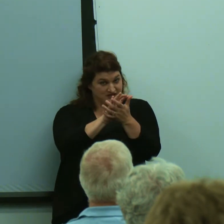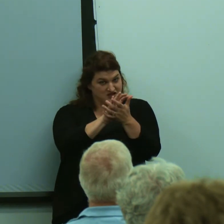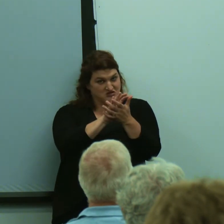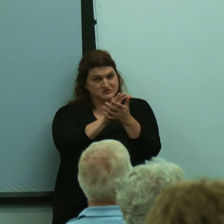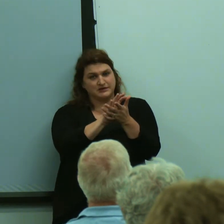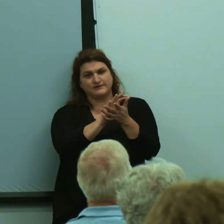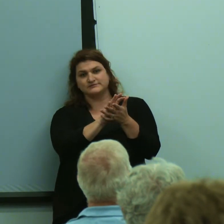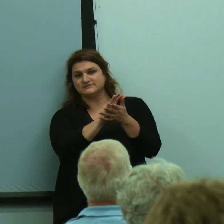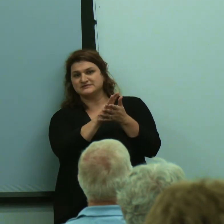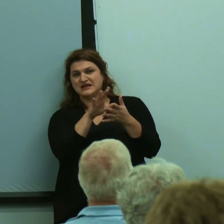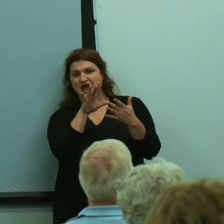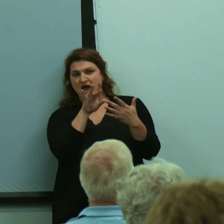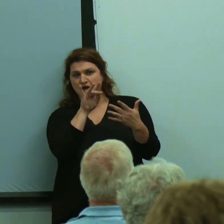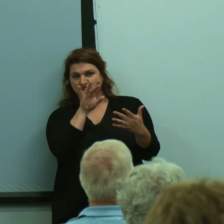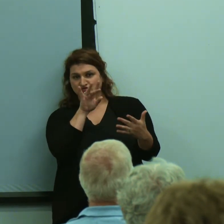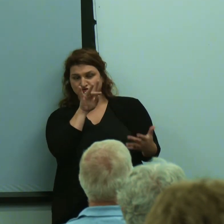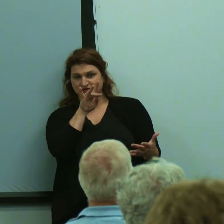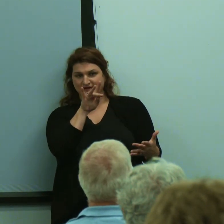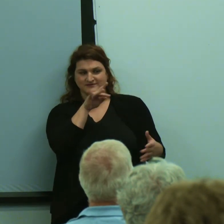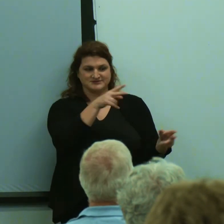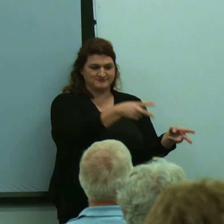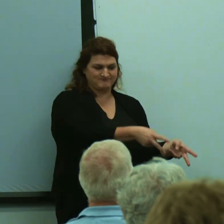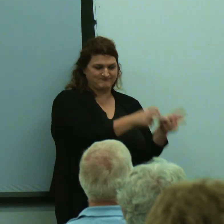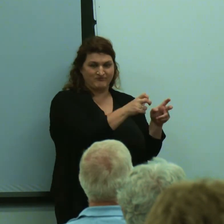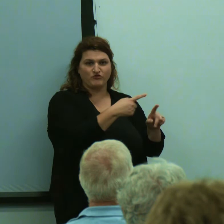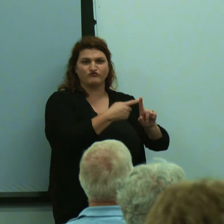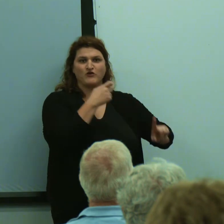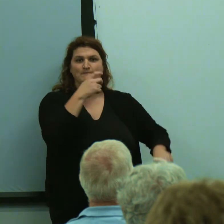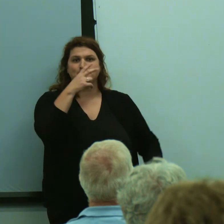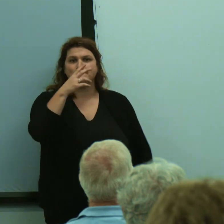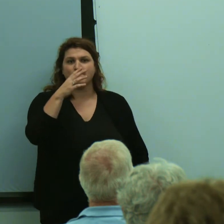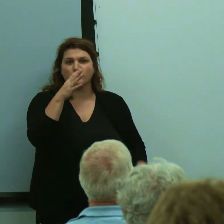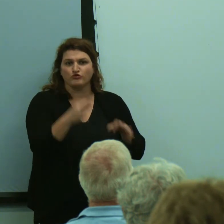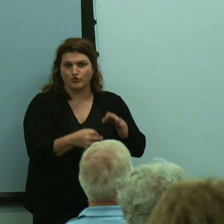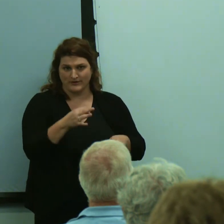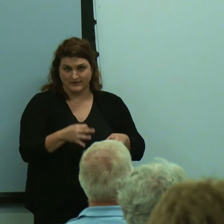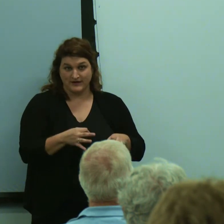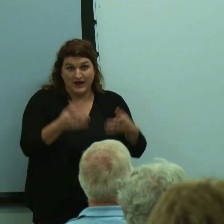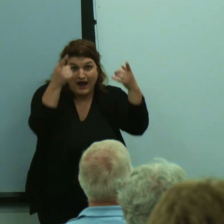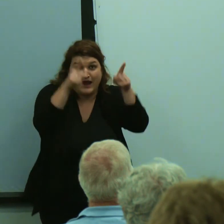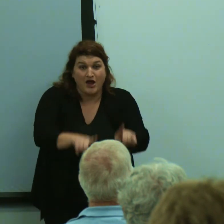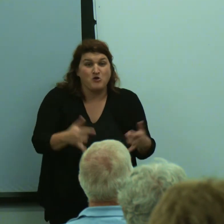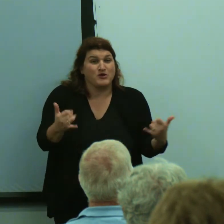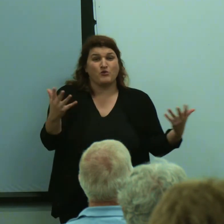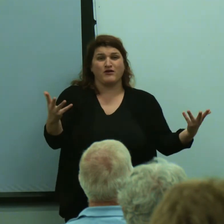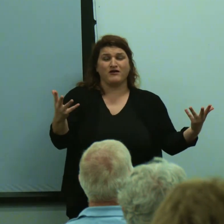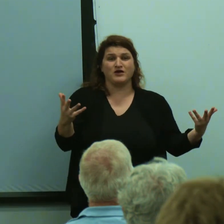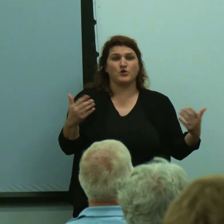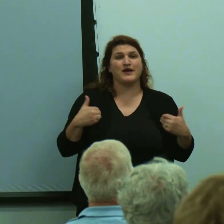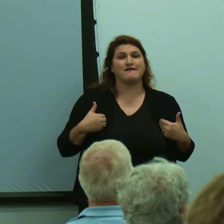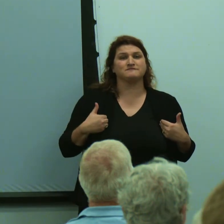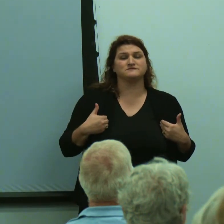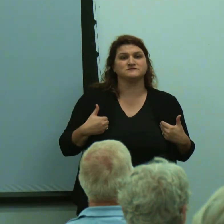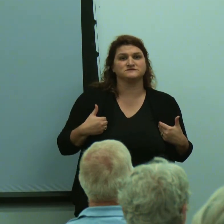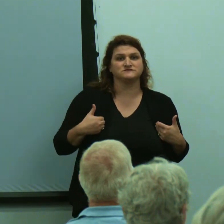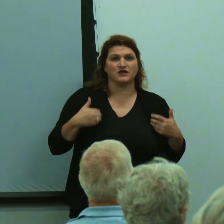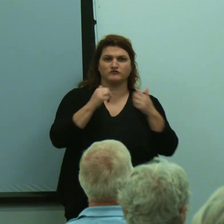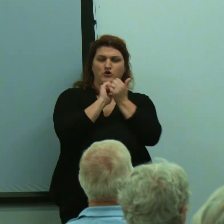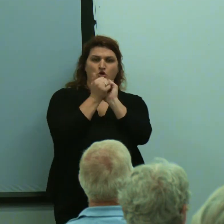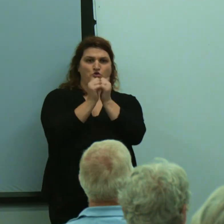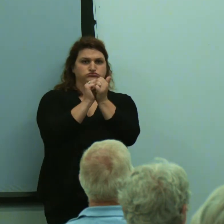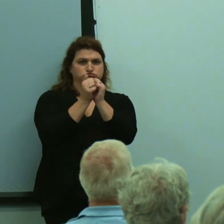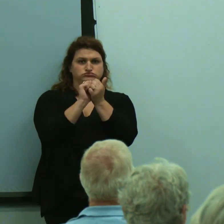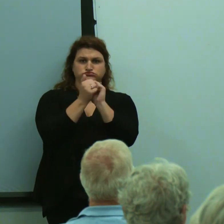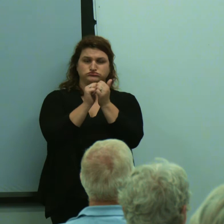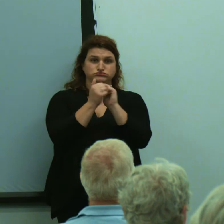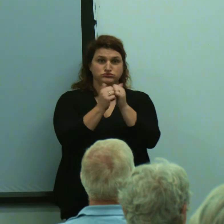way to take it all away from the court. And what's going to happen now? We have a contested race for Chief Justice. Both